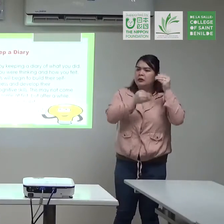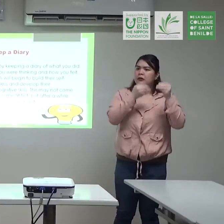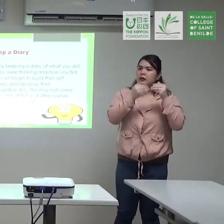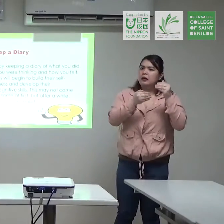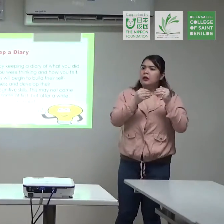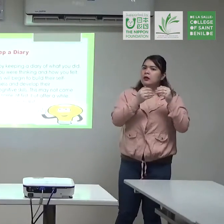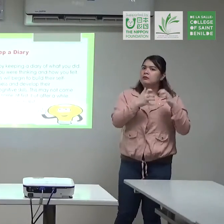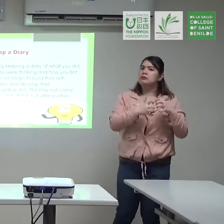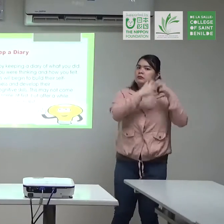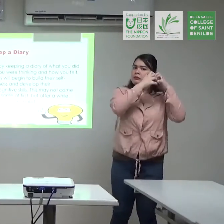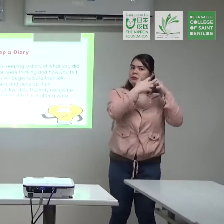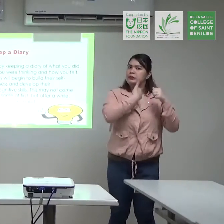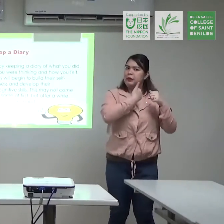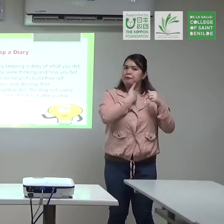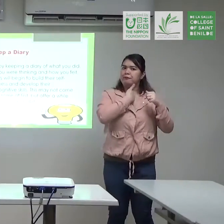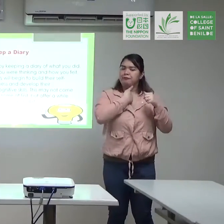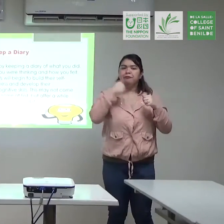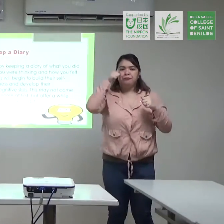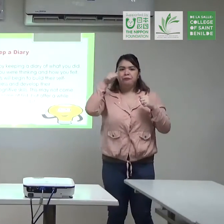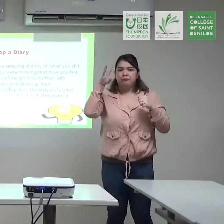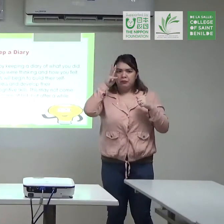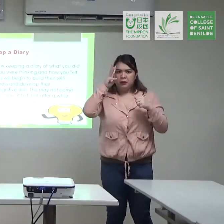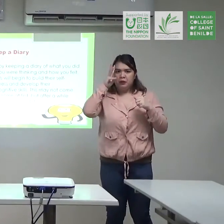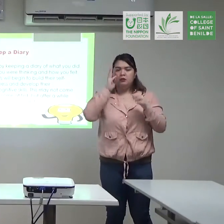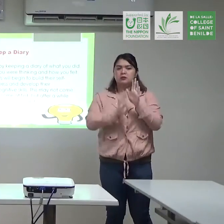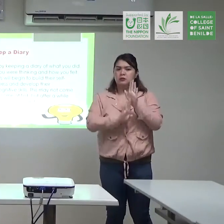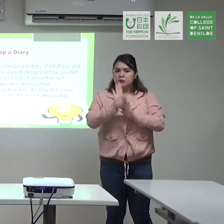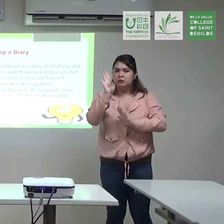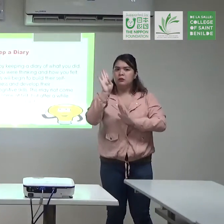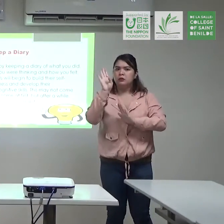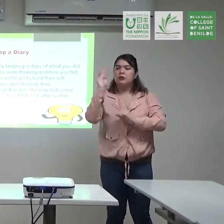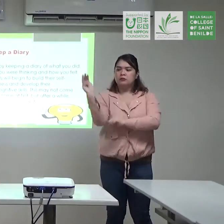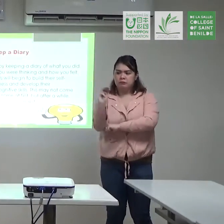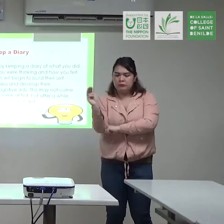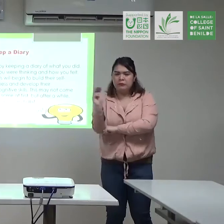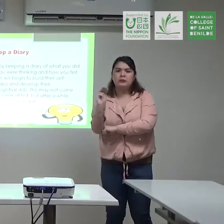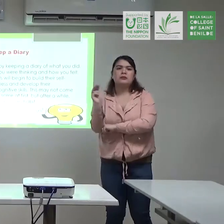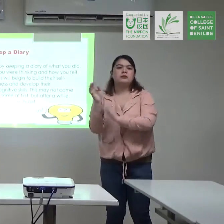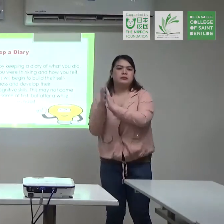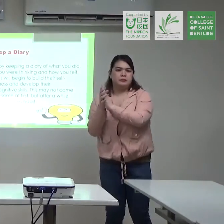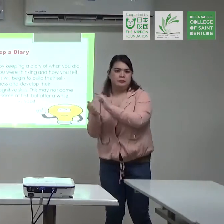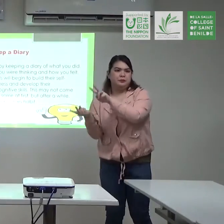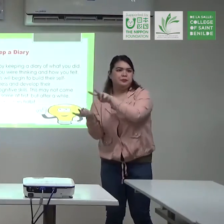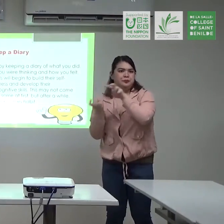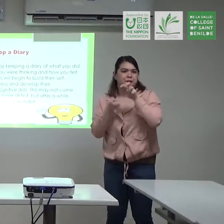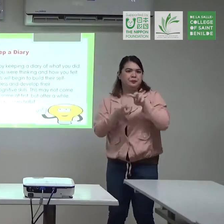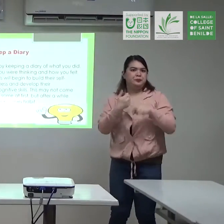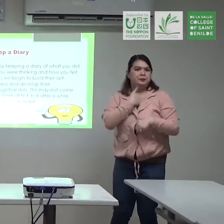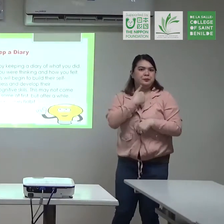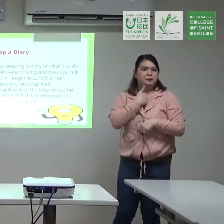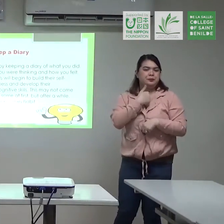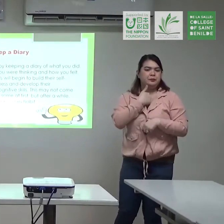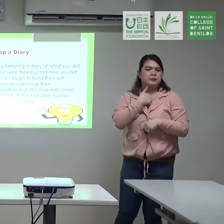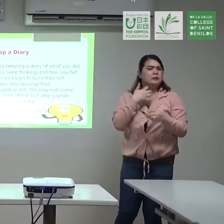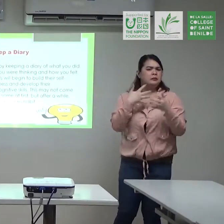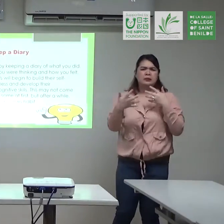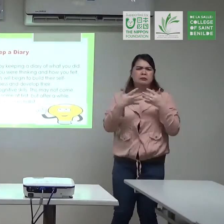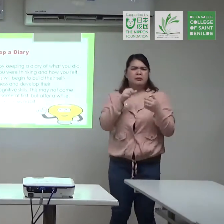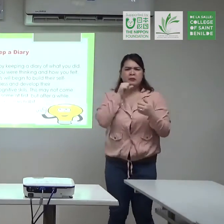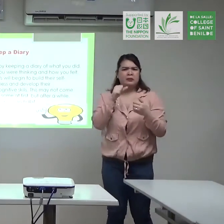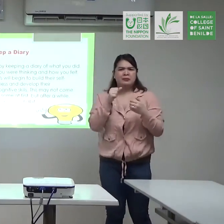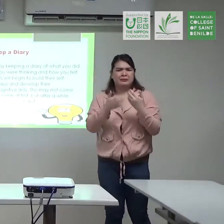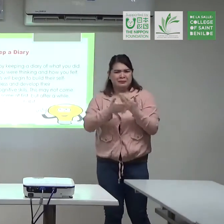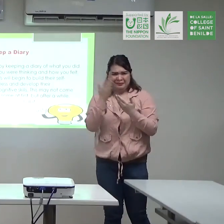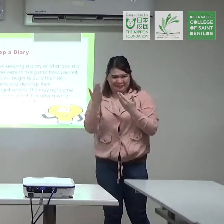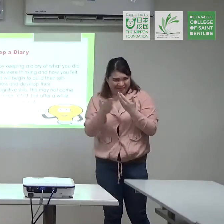to build their self-awareness and develop their metacognitive skills. This may not come easy to